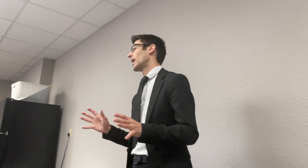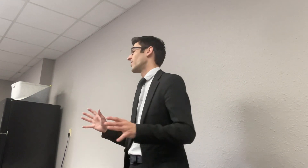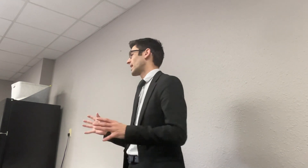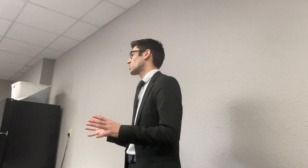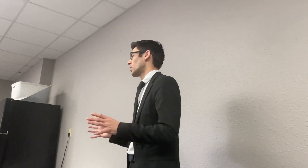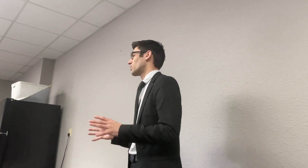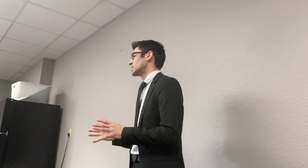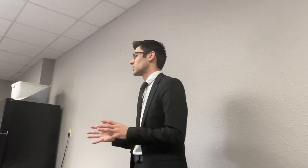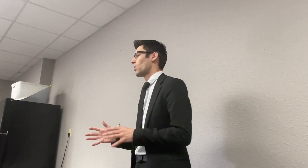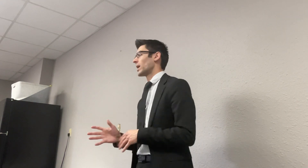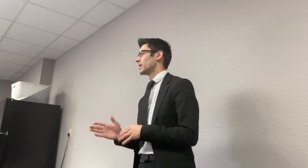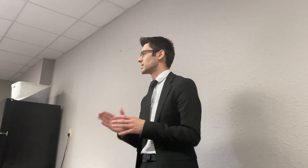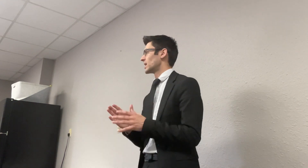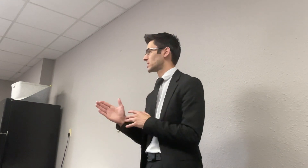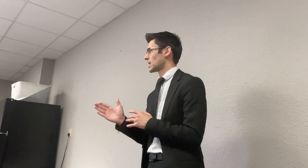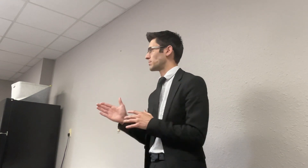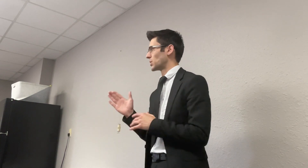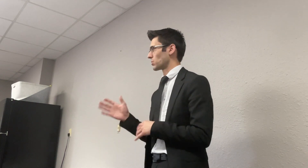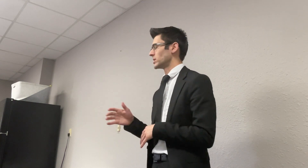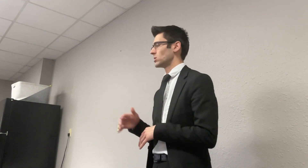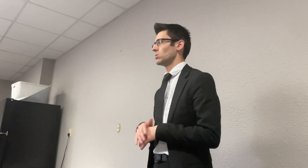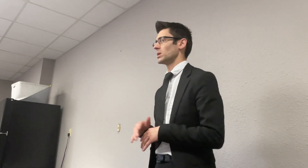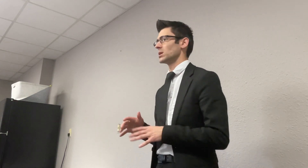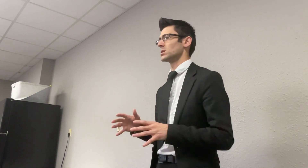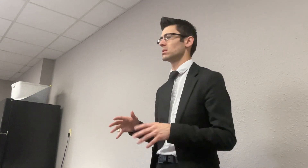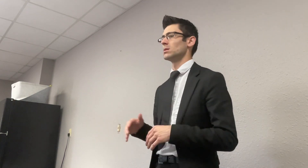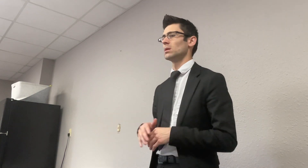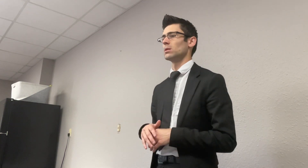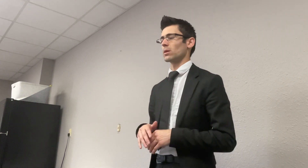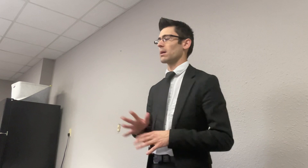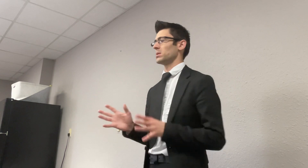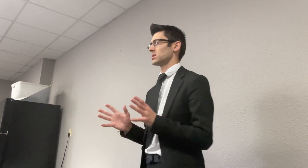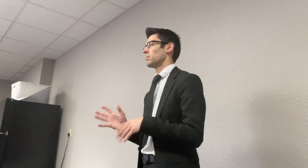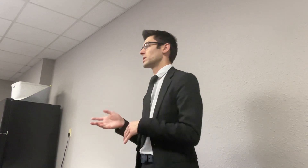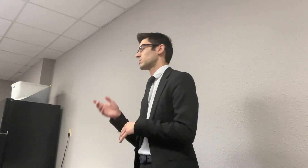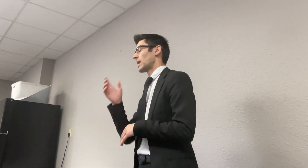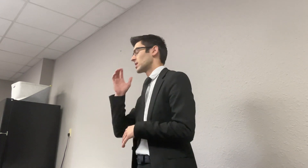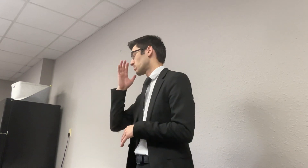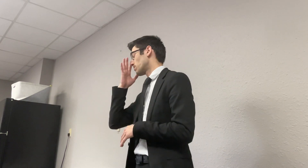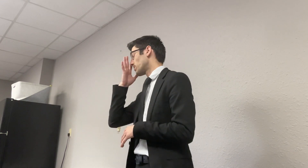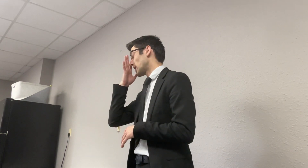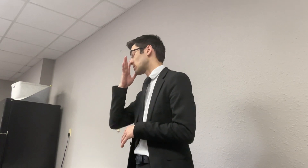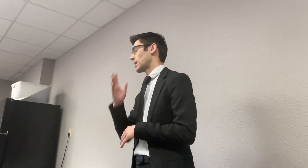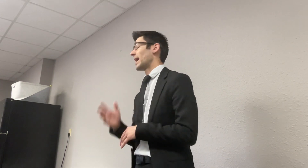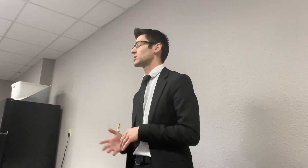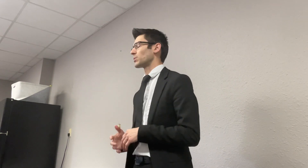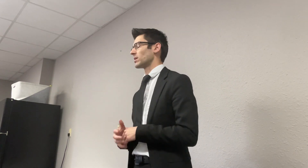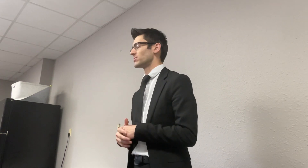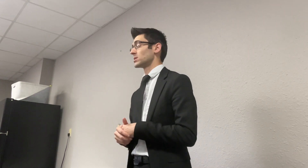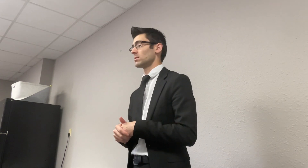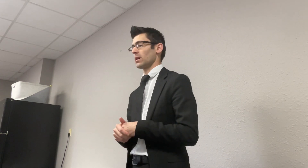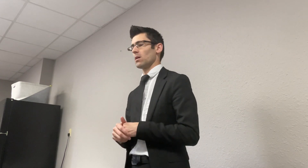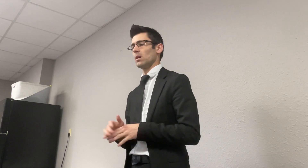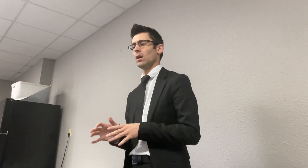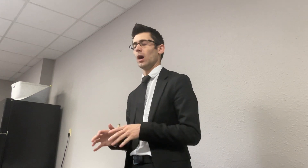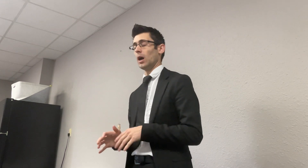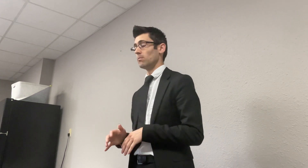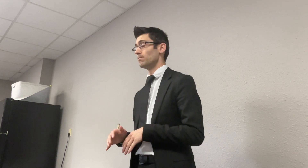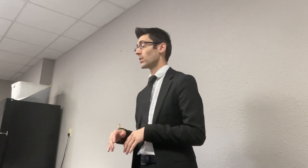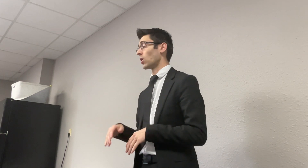that's one reason why it is that it stops at 3 too, because there can be some expletives there. Okay.